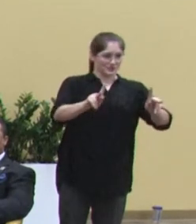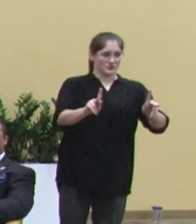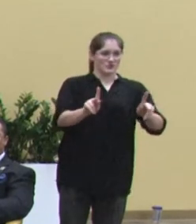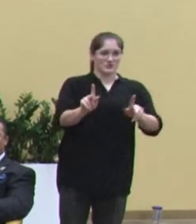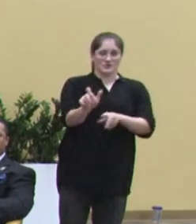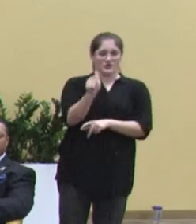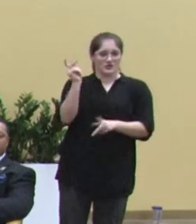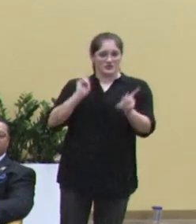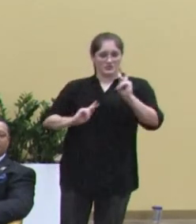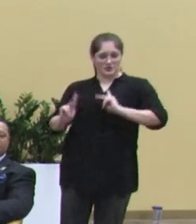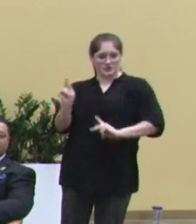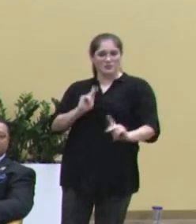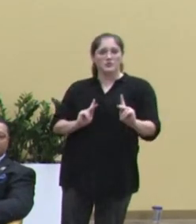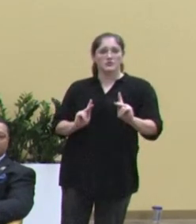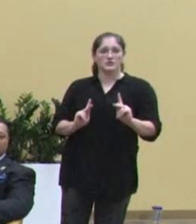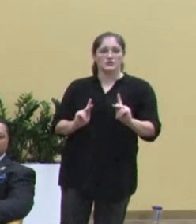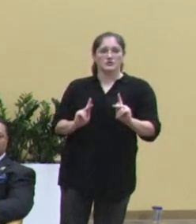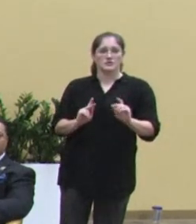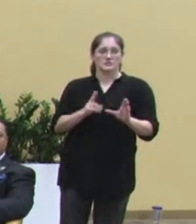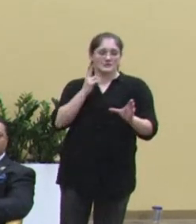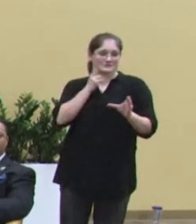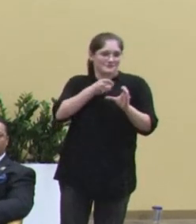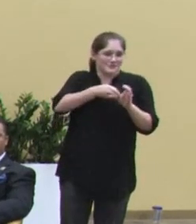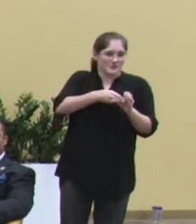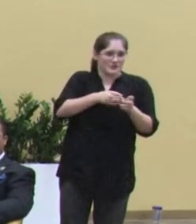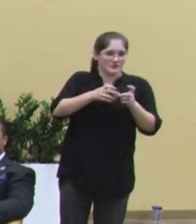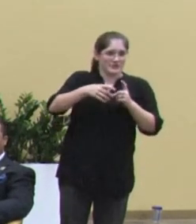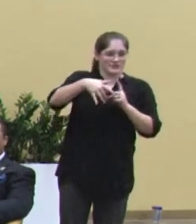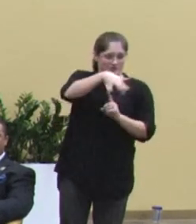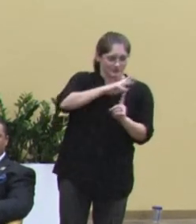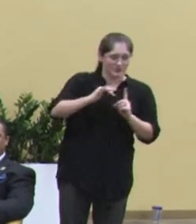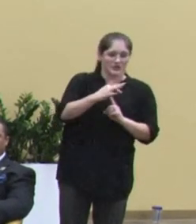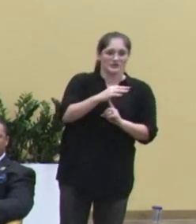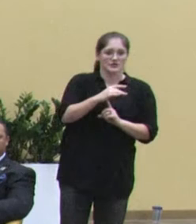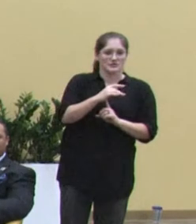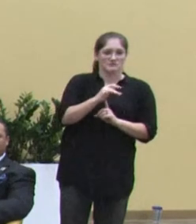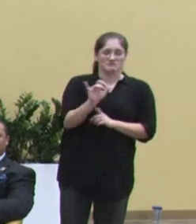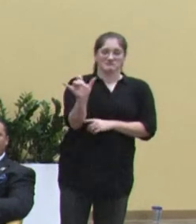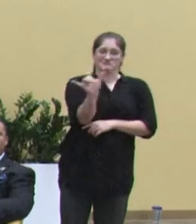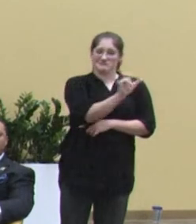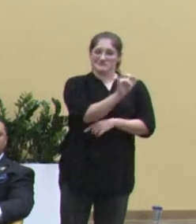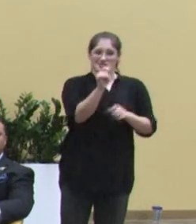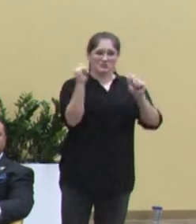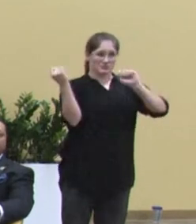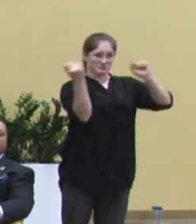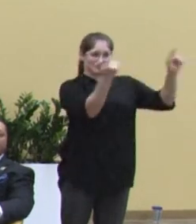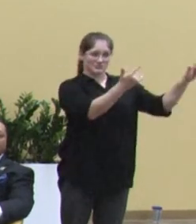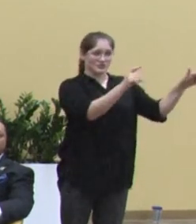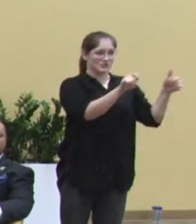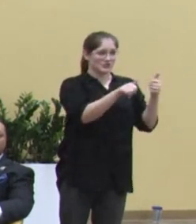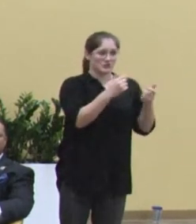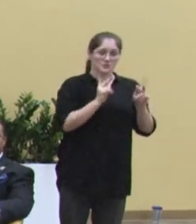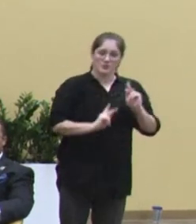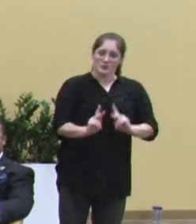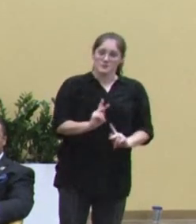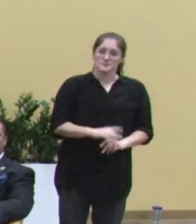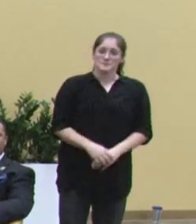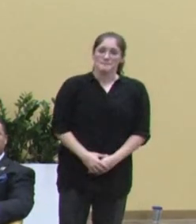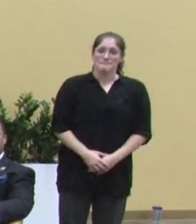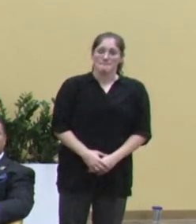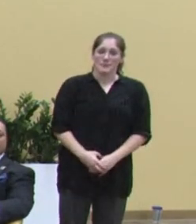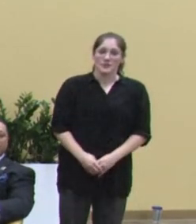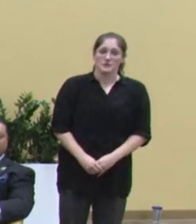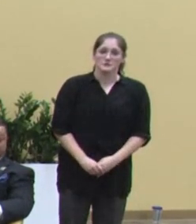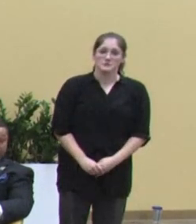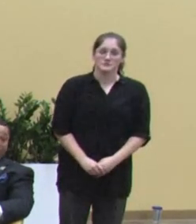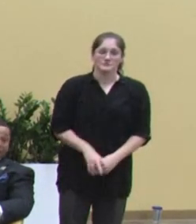to be a part of society, just like everyone else. Like I said, a lot of groups co-opt Dr. King, and as black folks, we